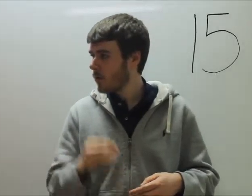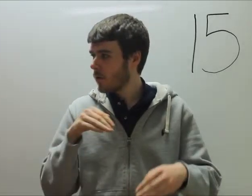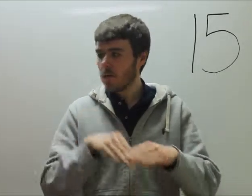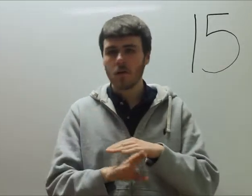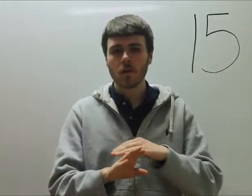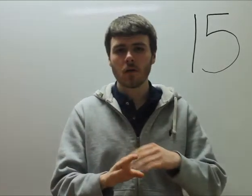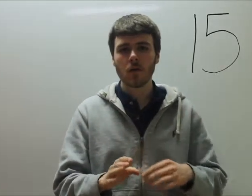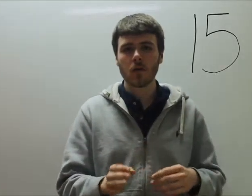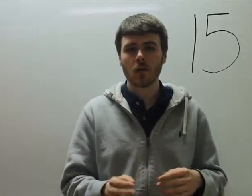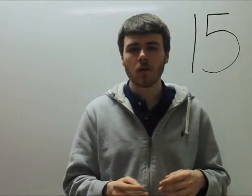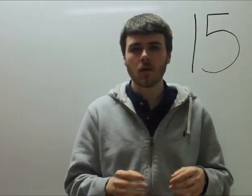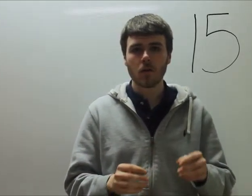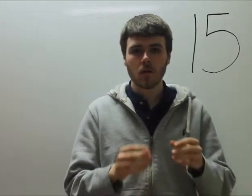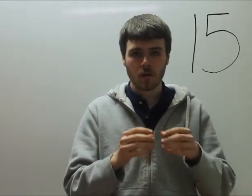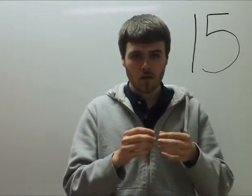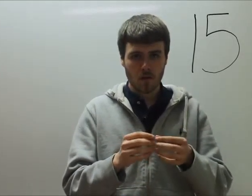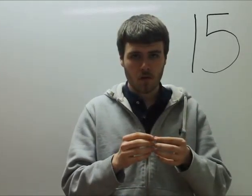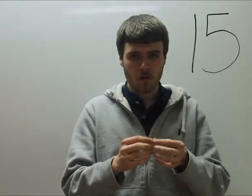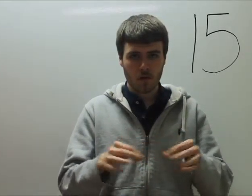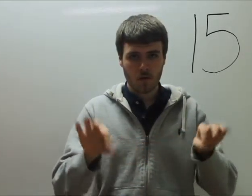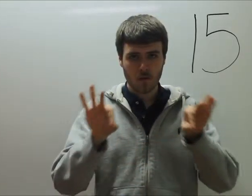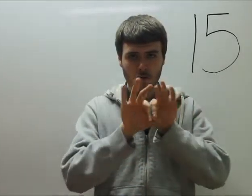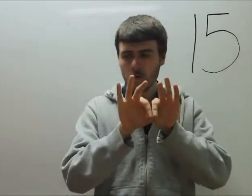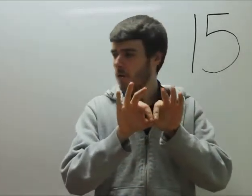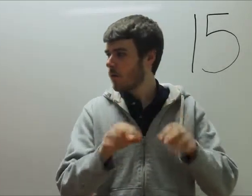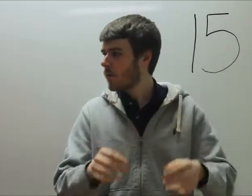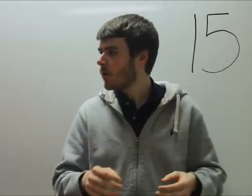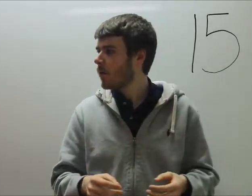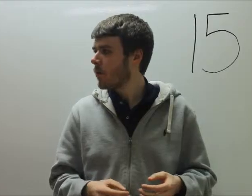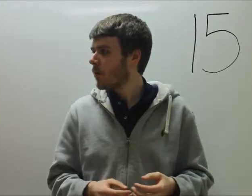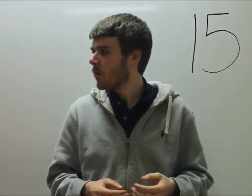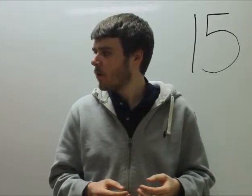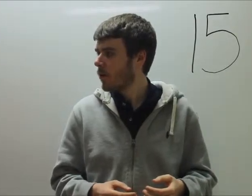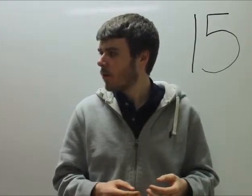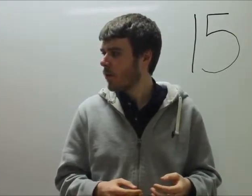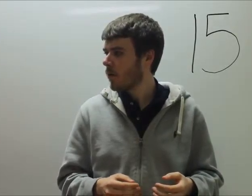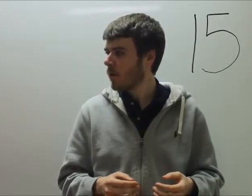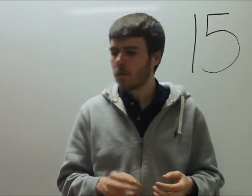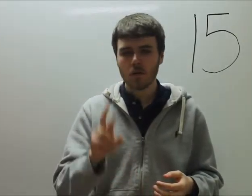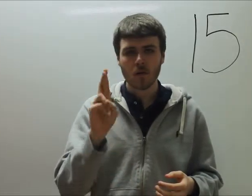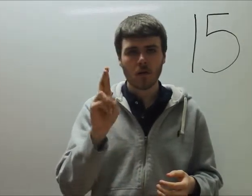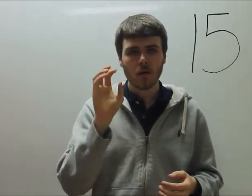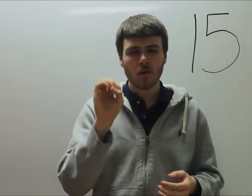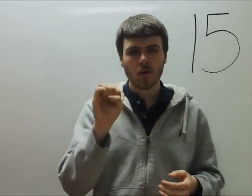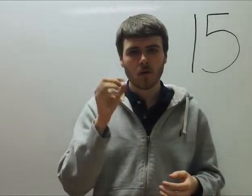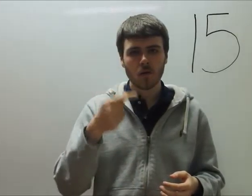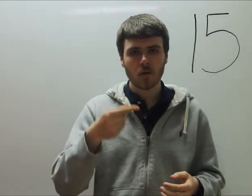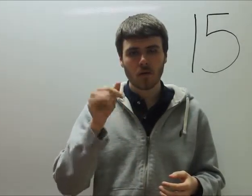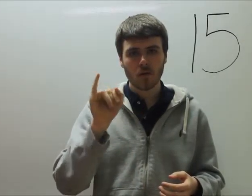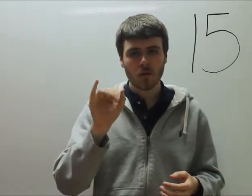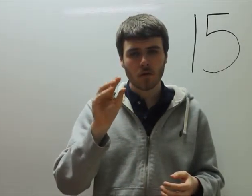can know that the data is in the critical